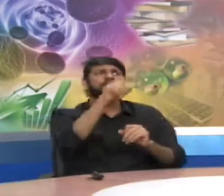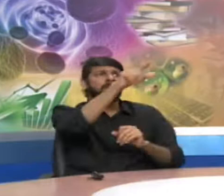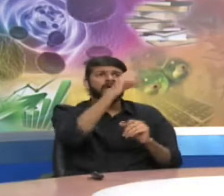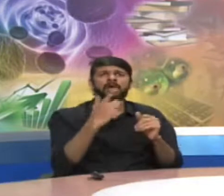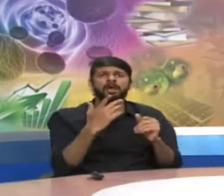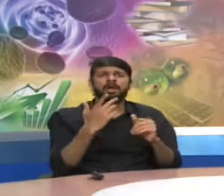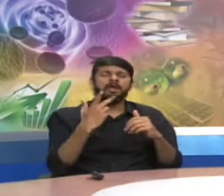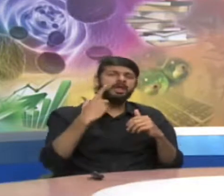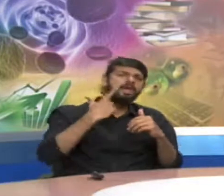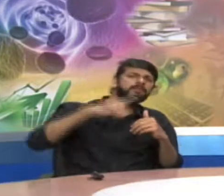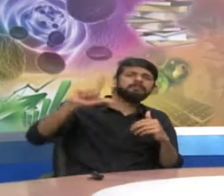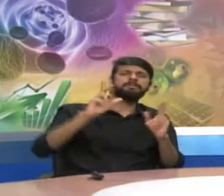for long time.